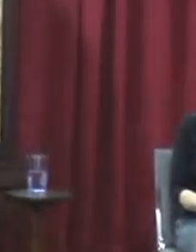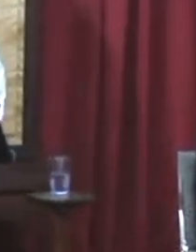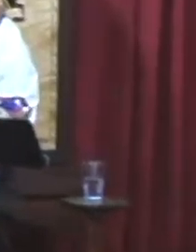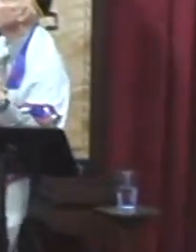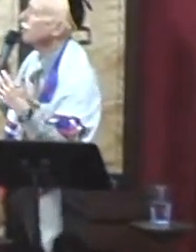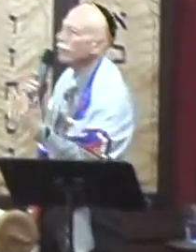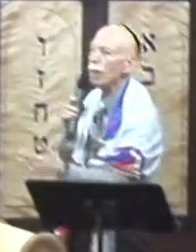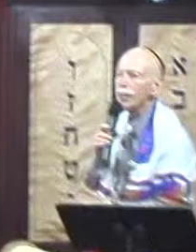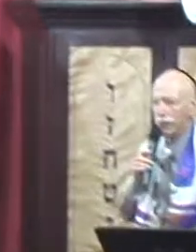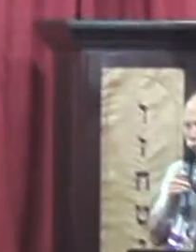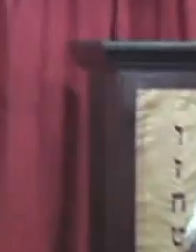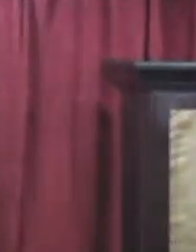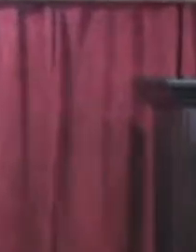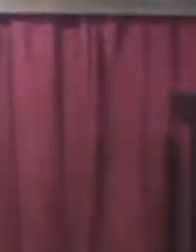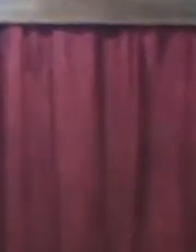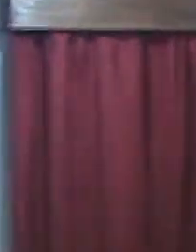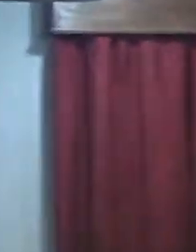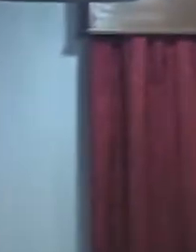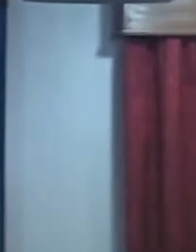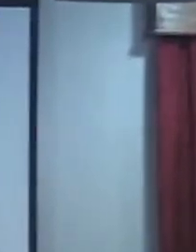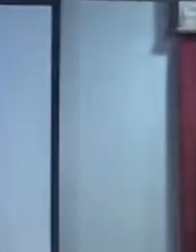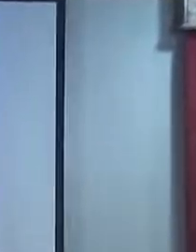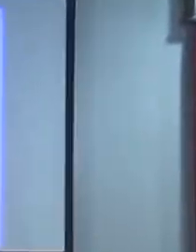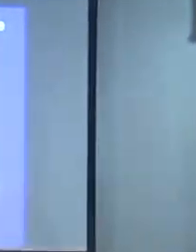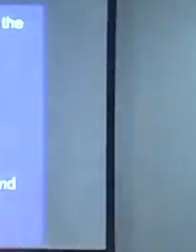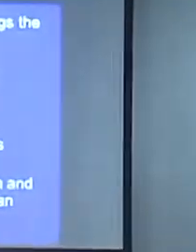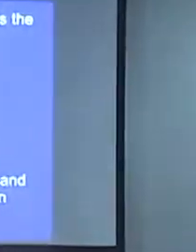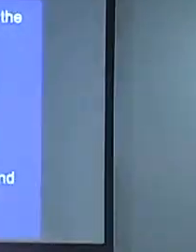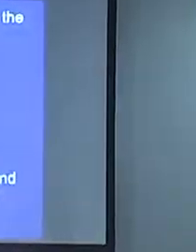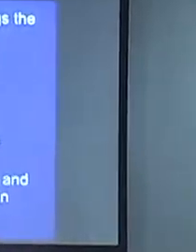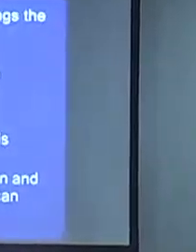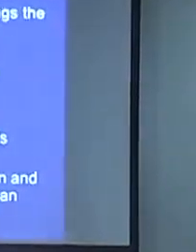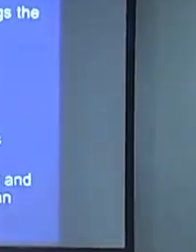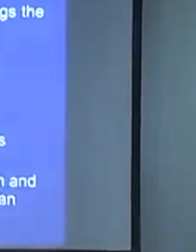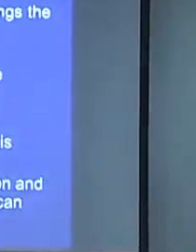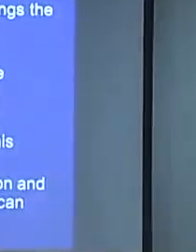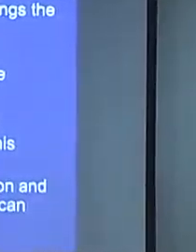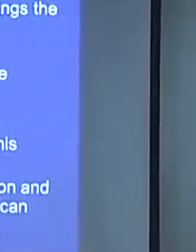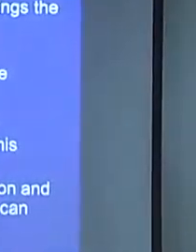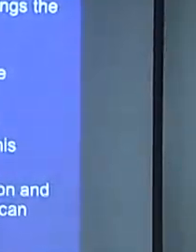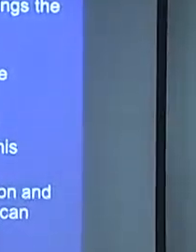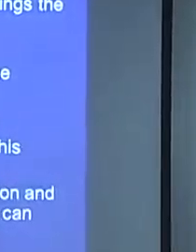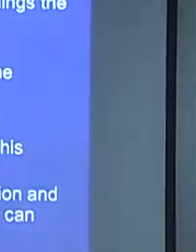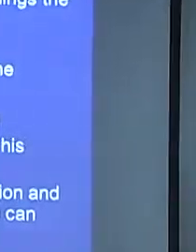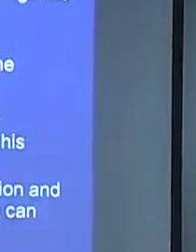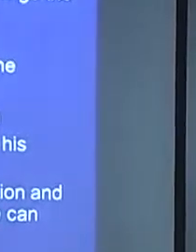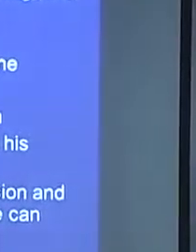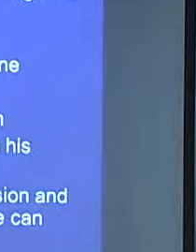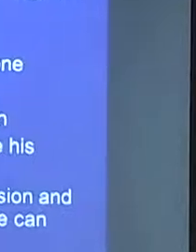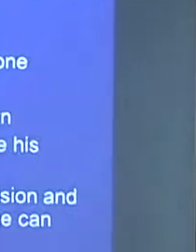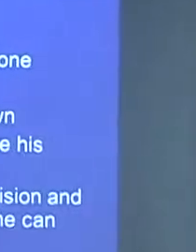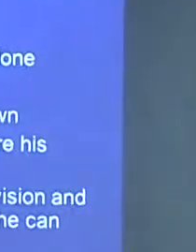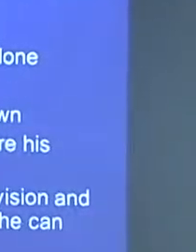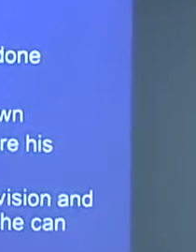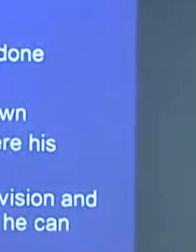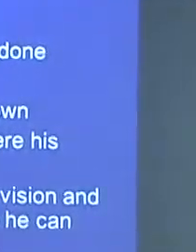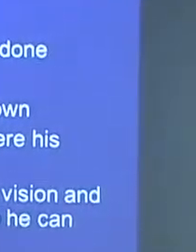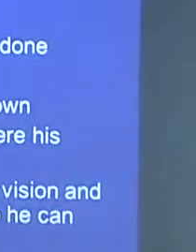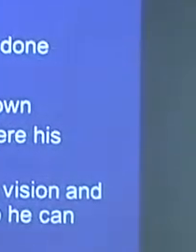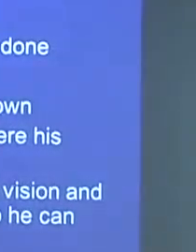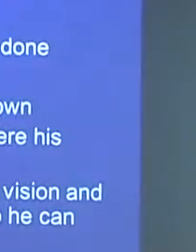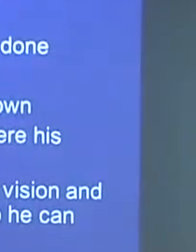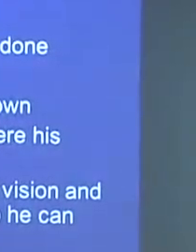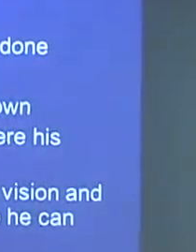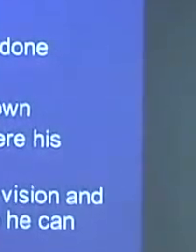Willingness to receive correction. To do things when we want them done. A can-do spirit rather than, oh